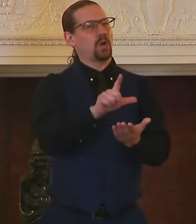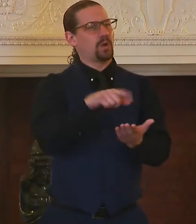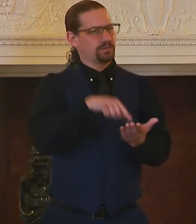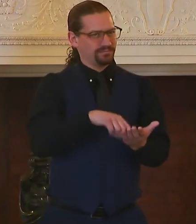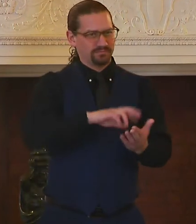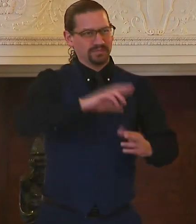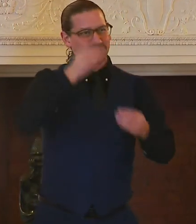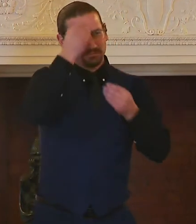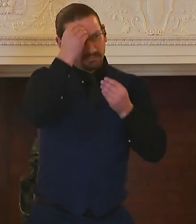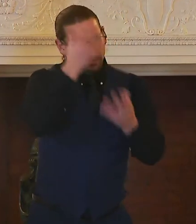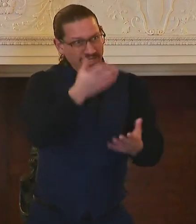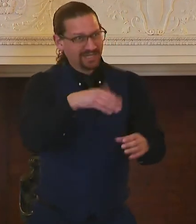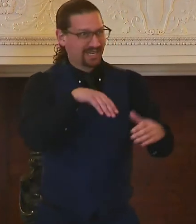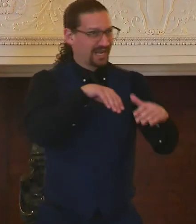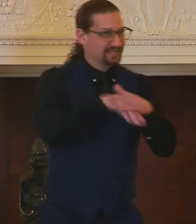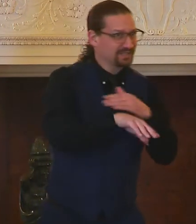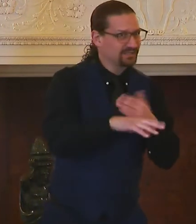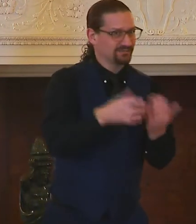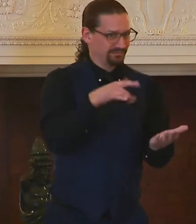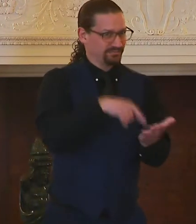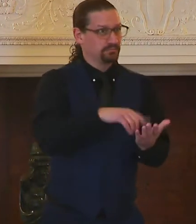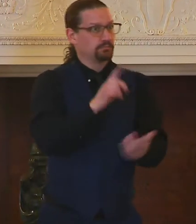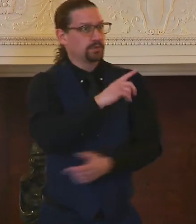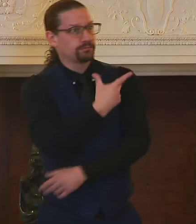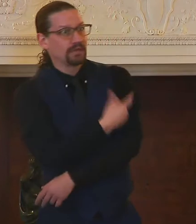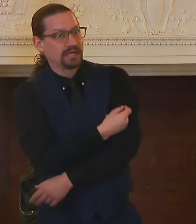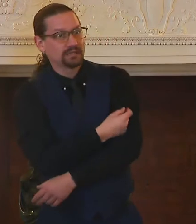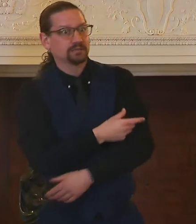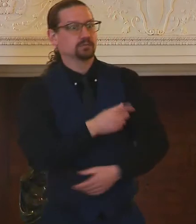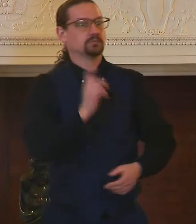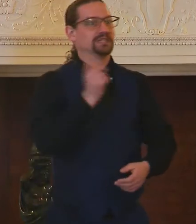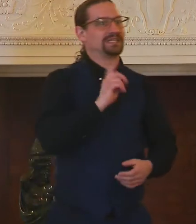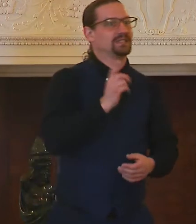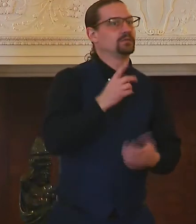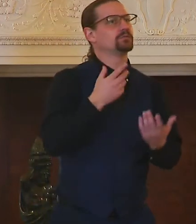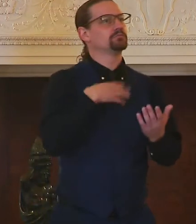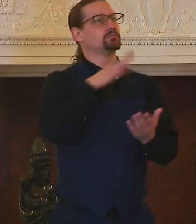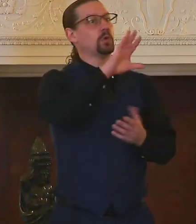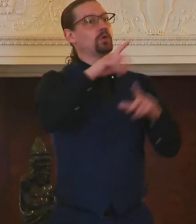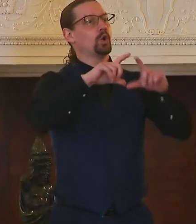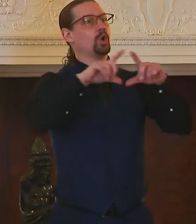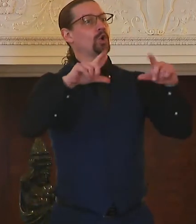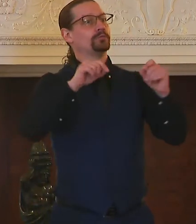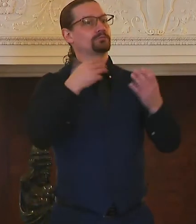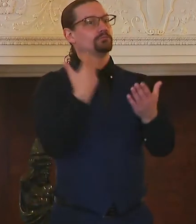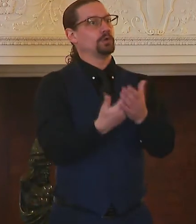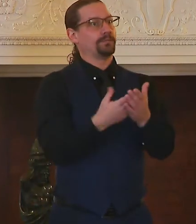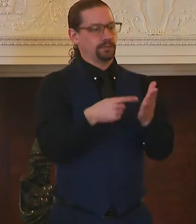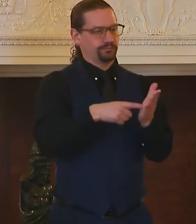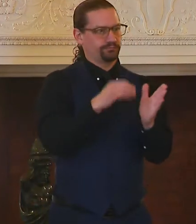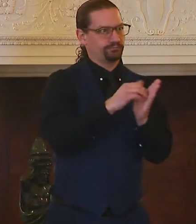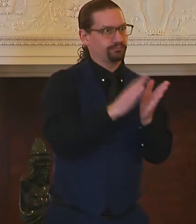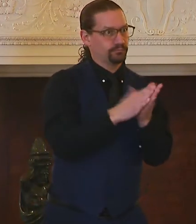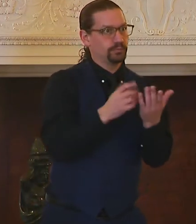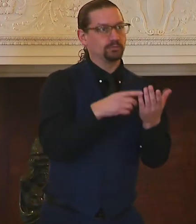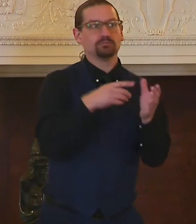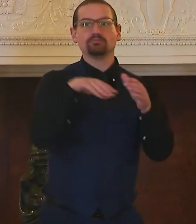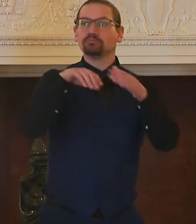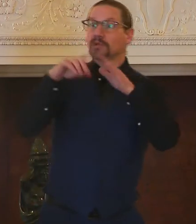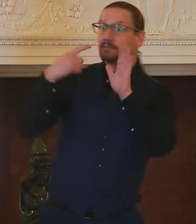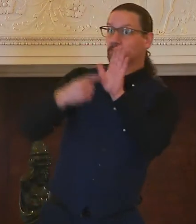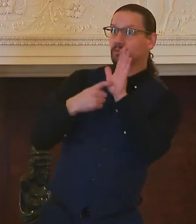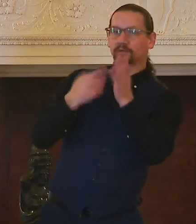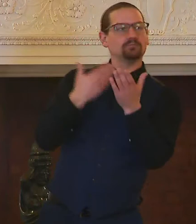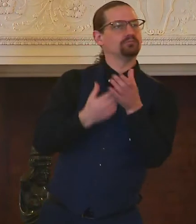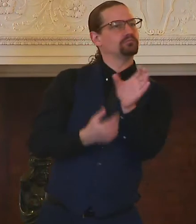to the vaccine records for you and your family. I was able to go